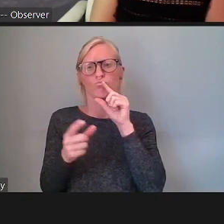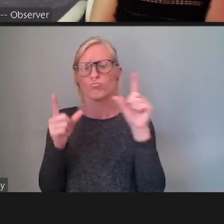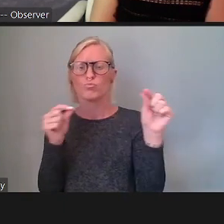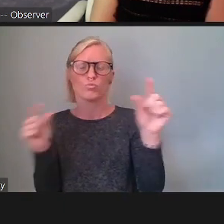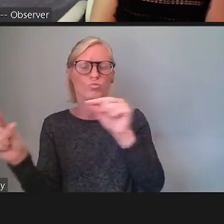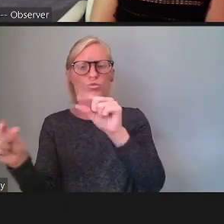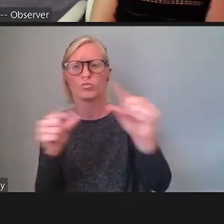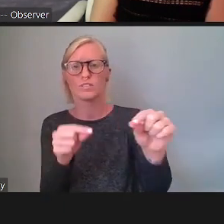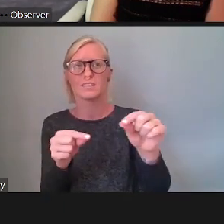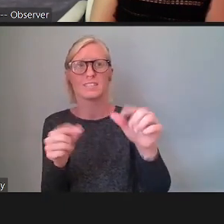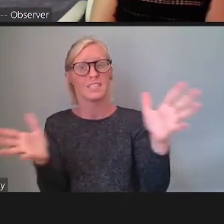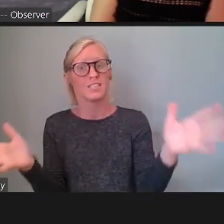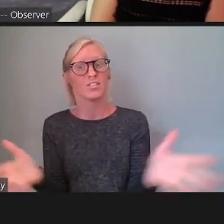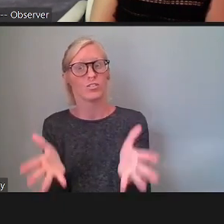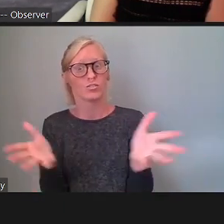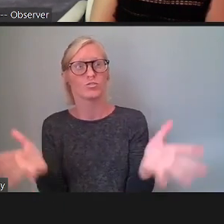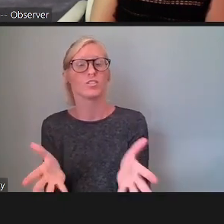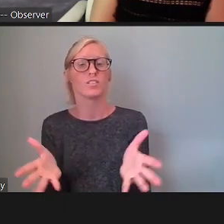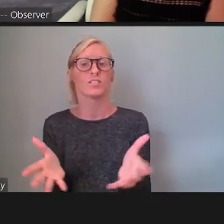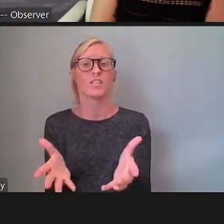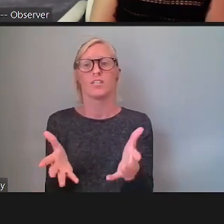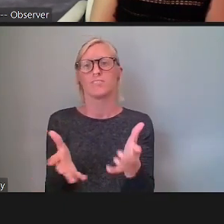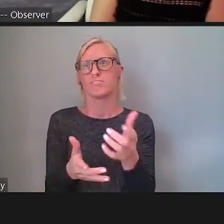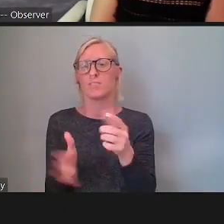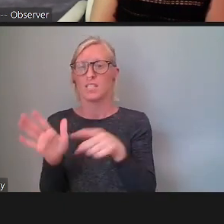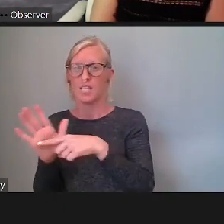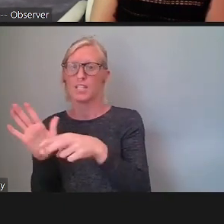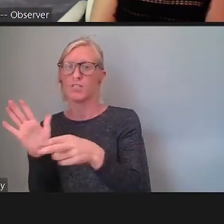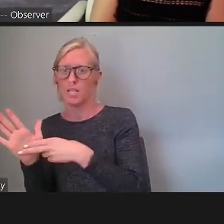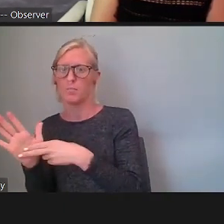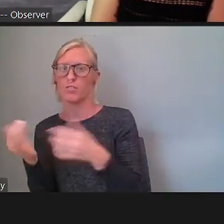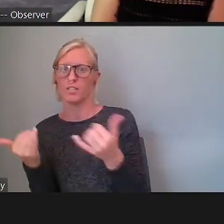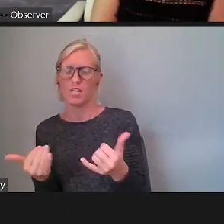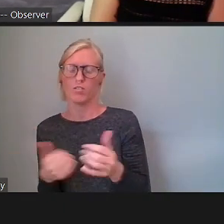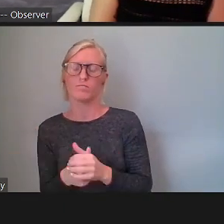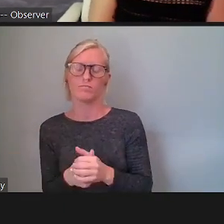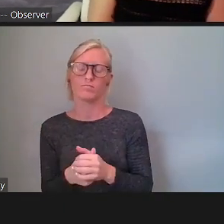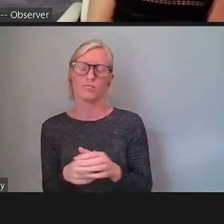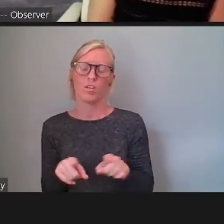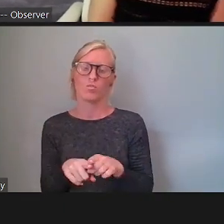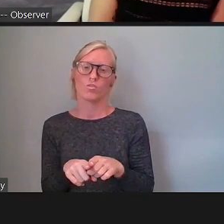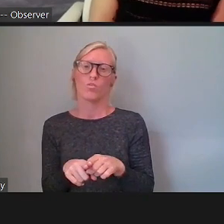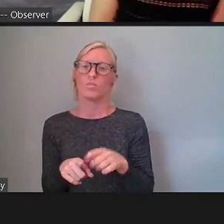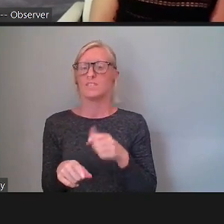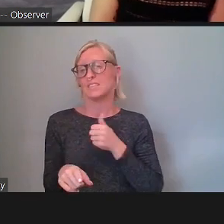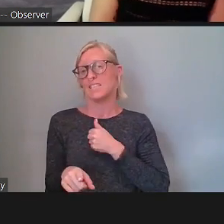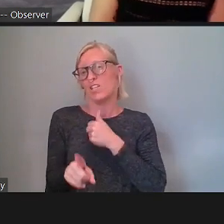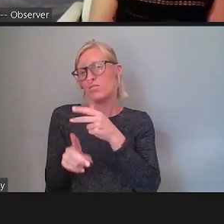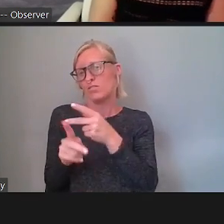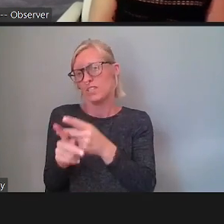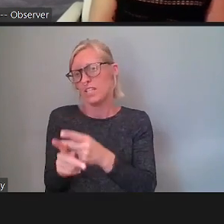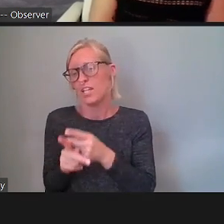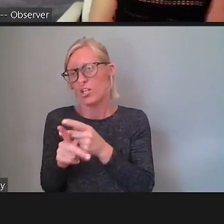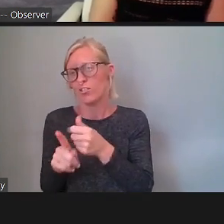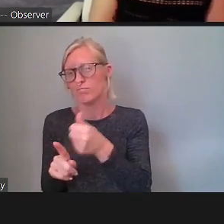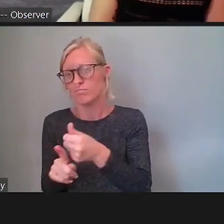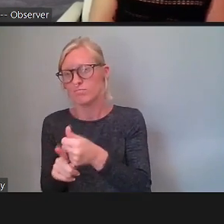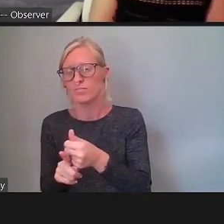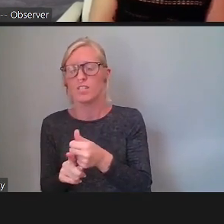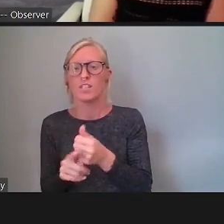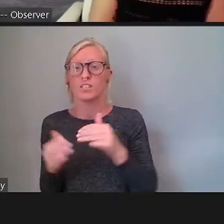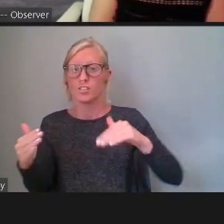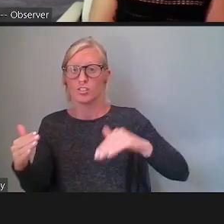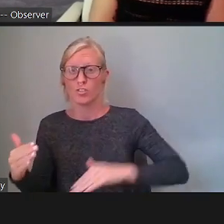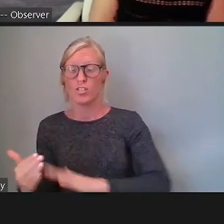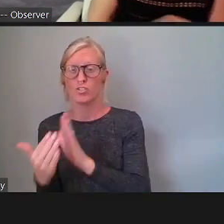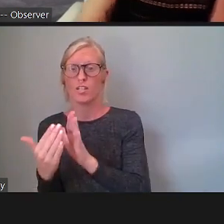stigma at this time. And self-care strategies are the way to address your mental health